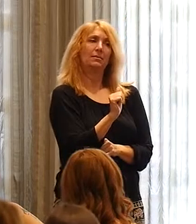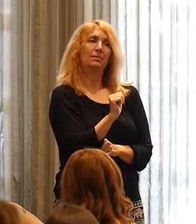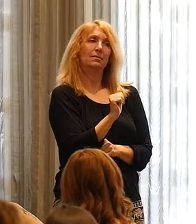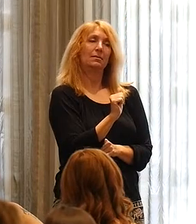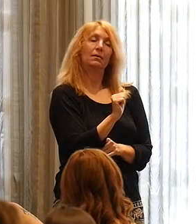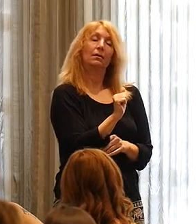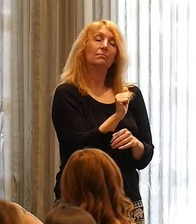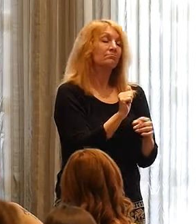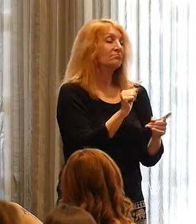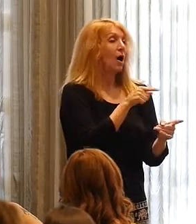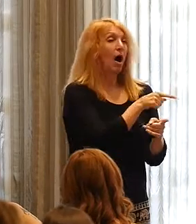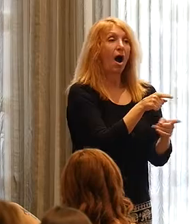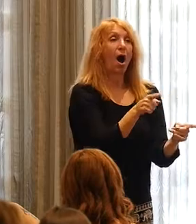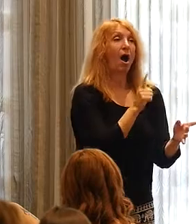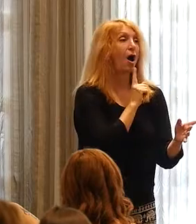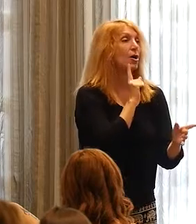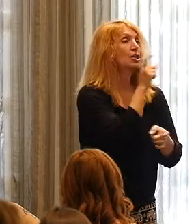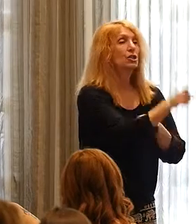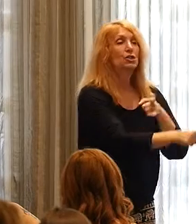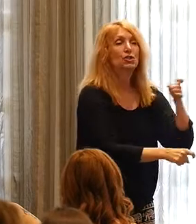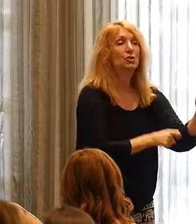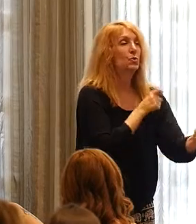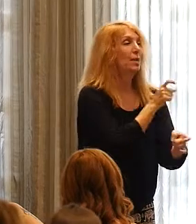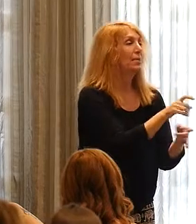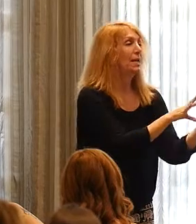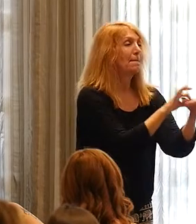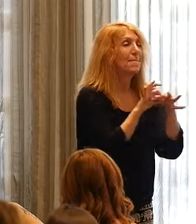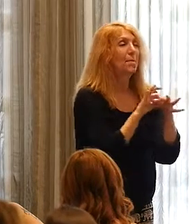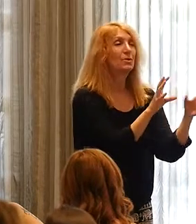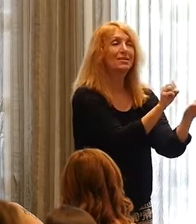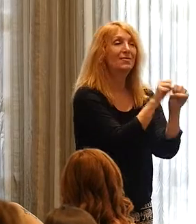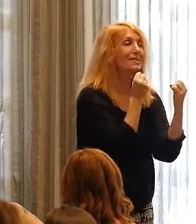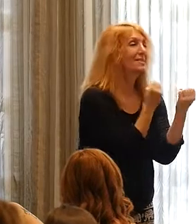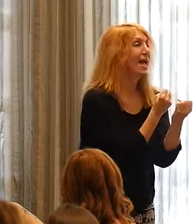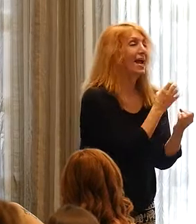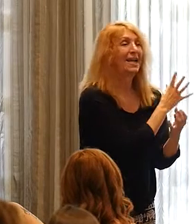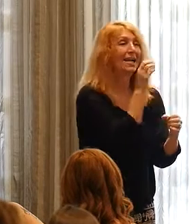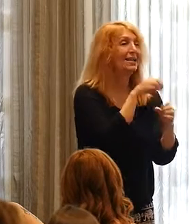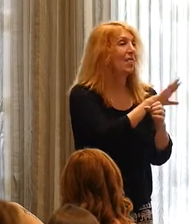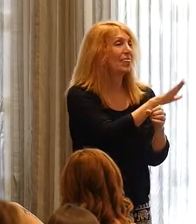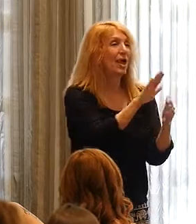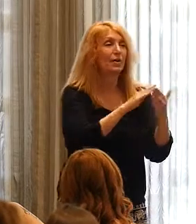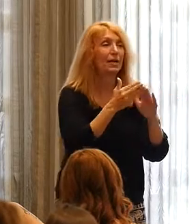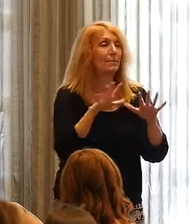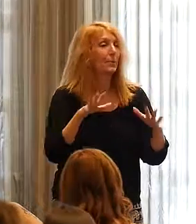are contributing members of their society and of their community.